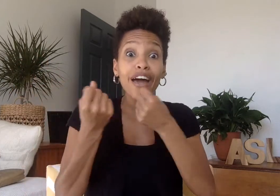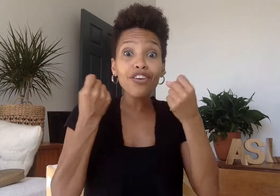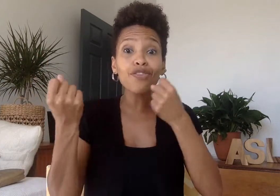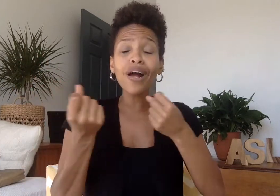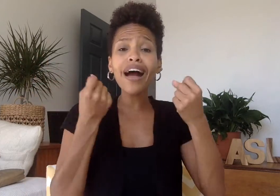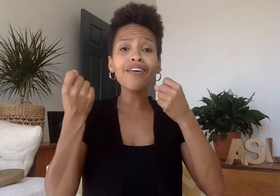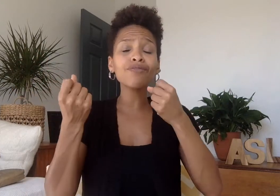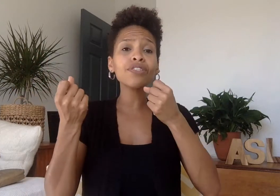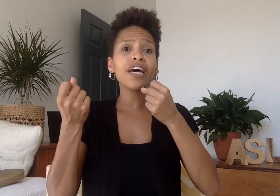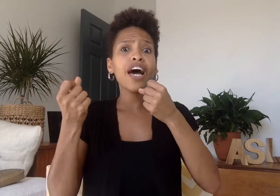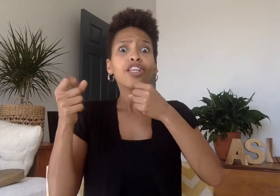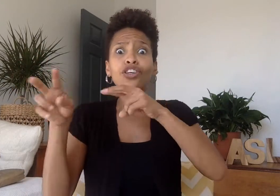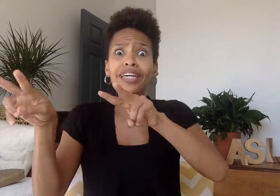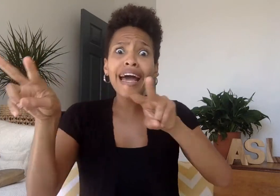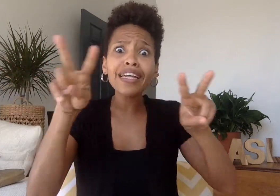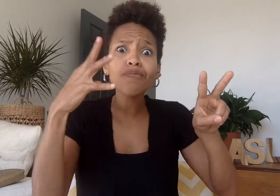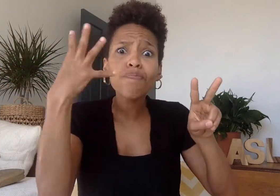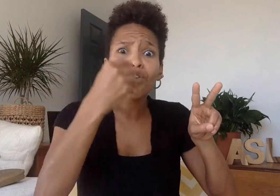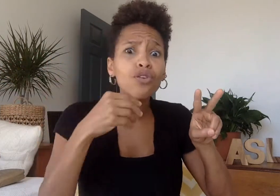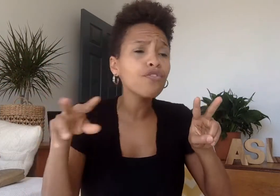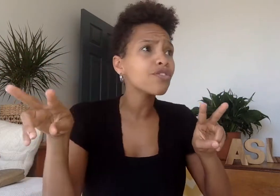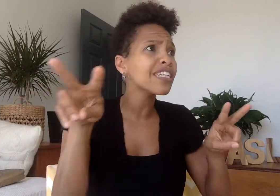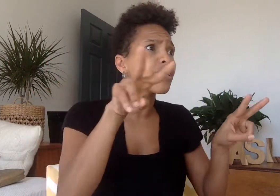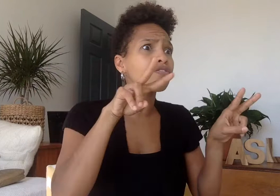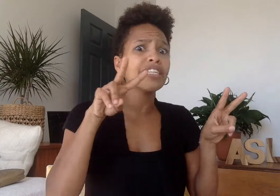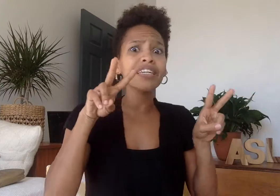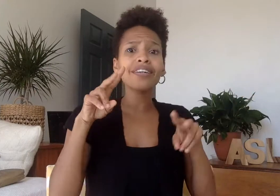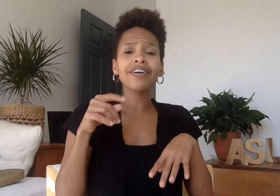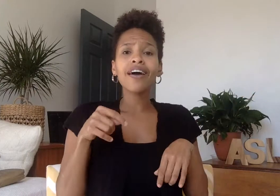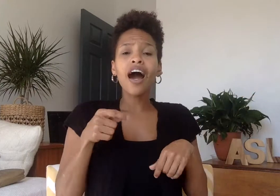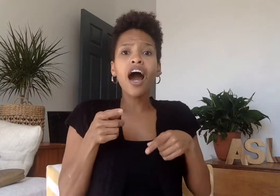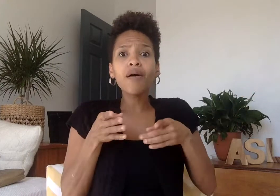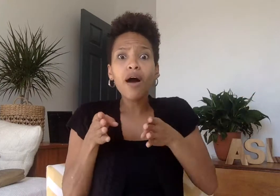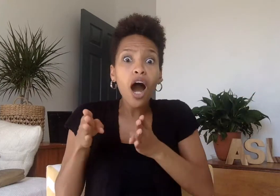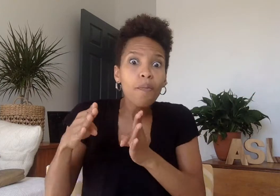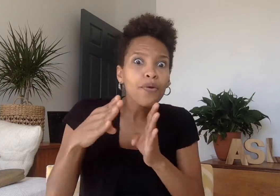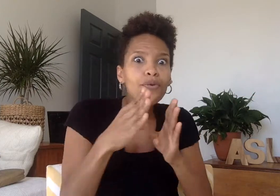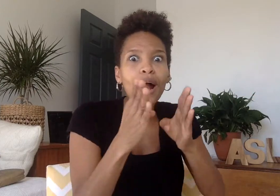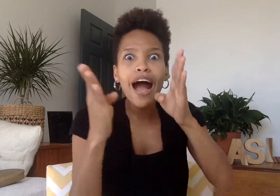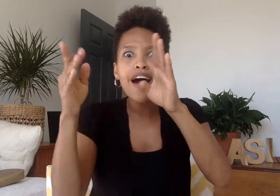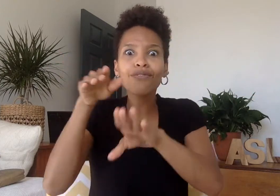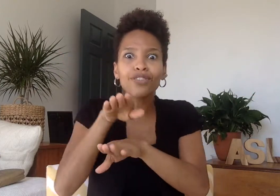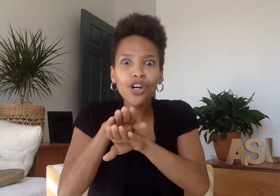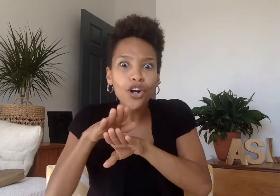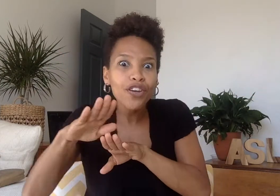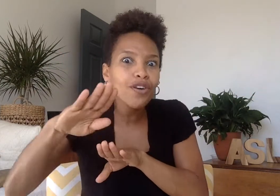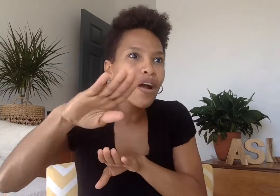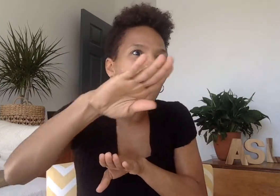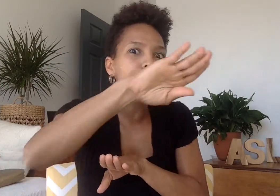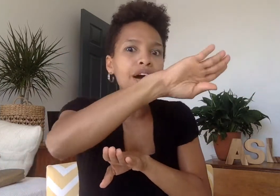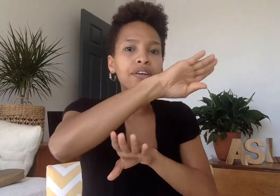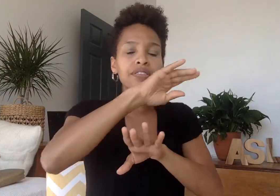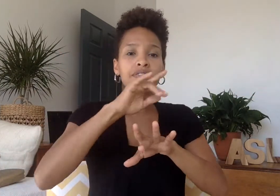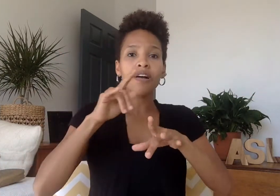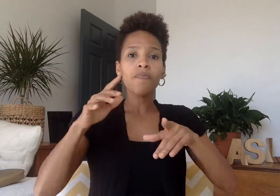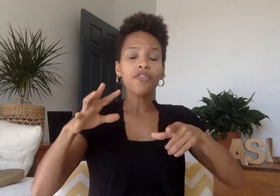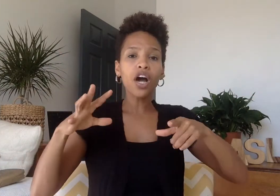driving around, looking at beautiful scenery, up and around, curving around the mountains,